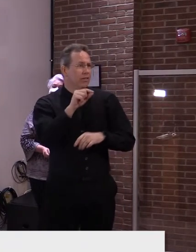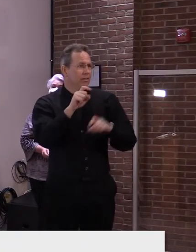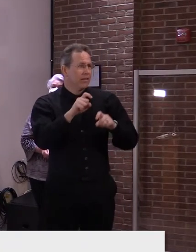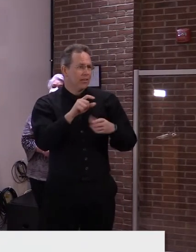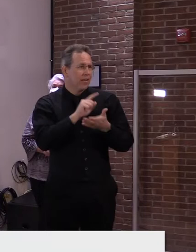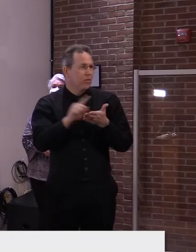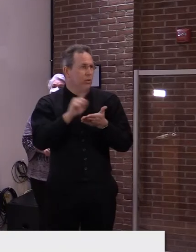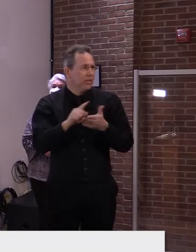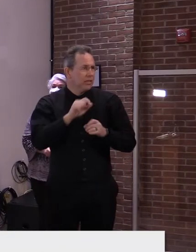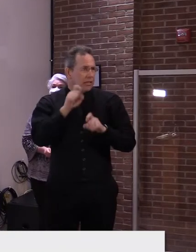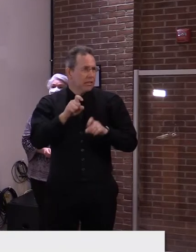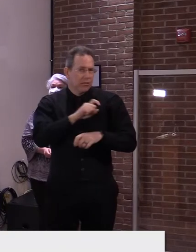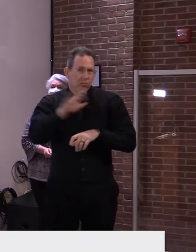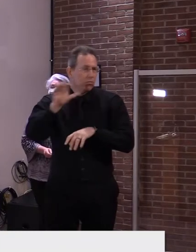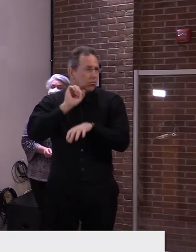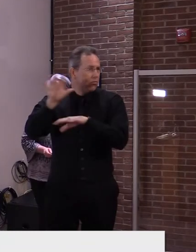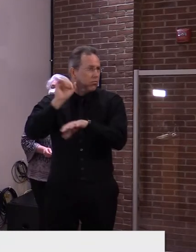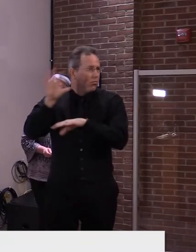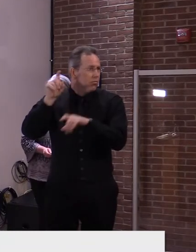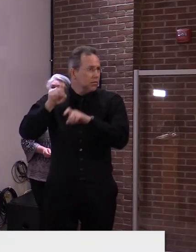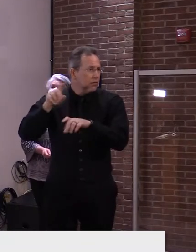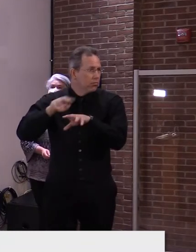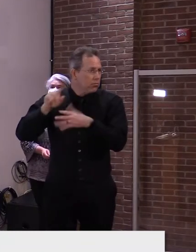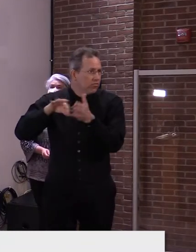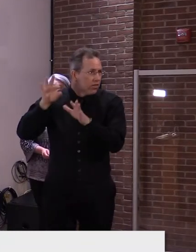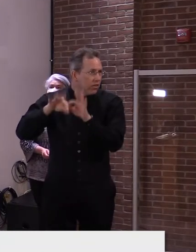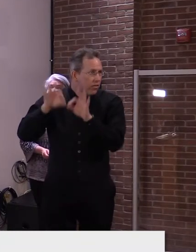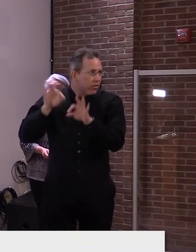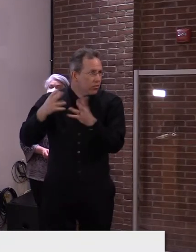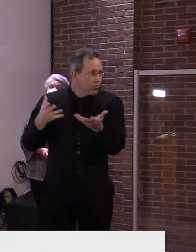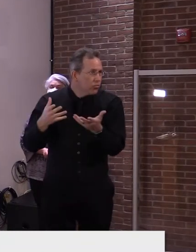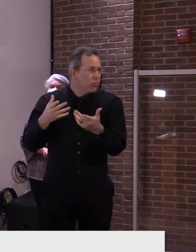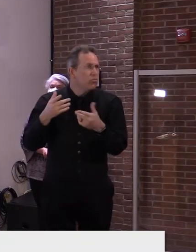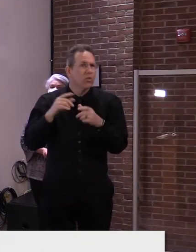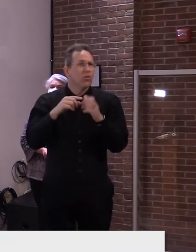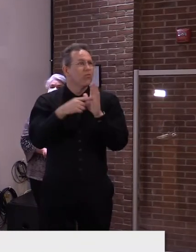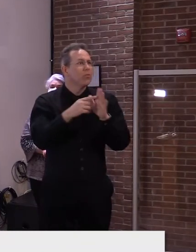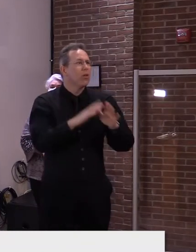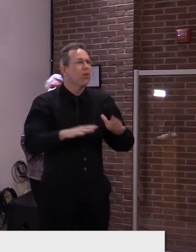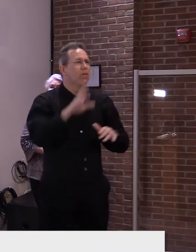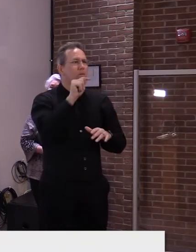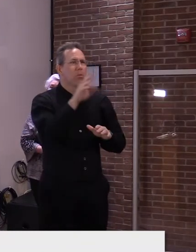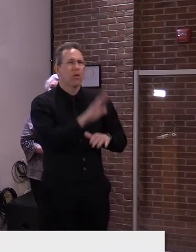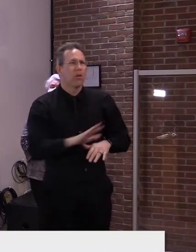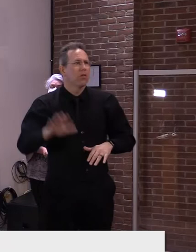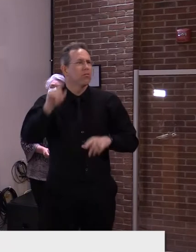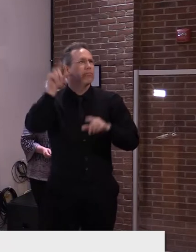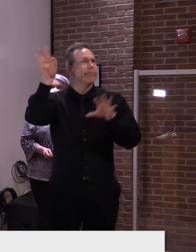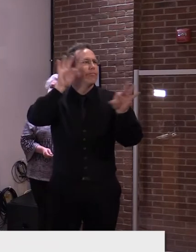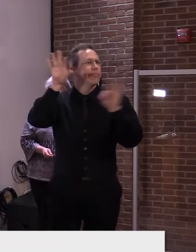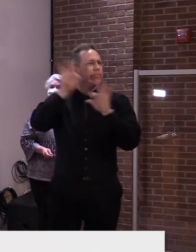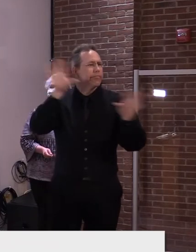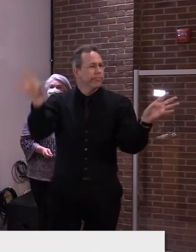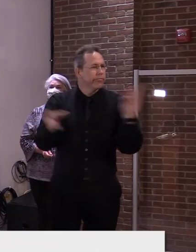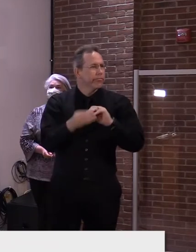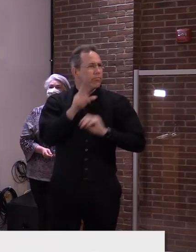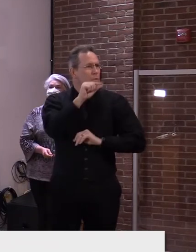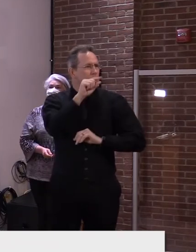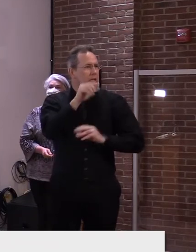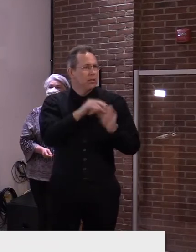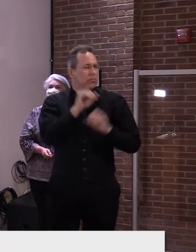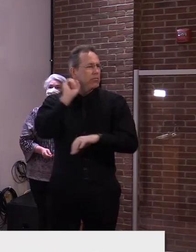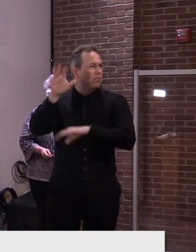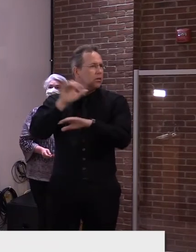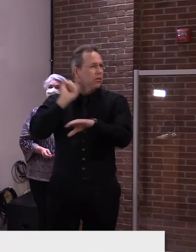These are not representative of the entire state of Vermont or even a county that they may come from. These are very random